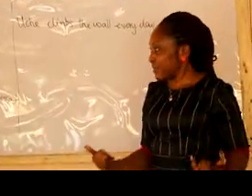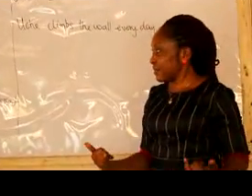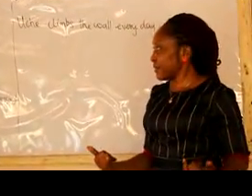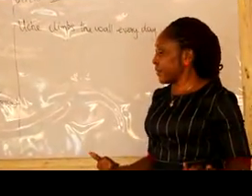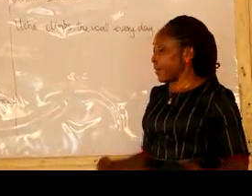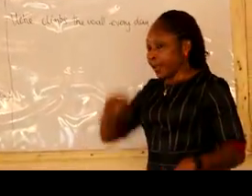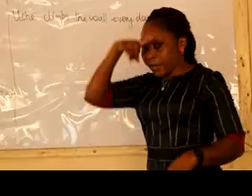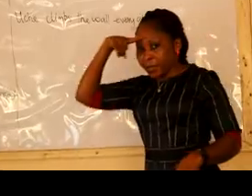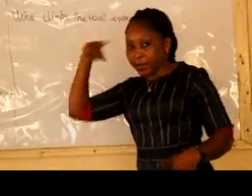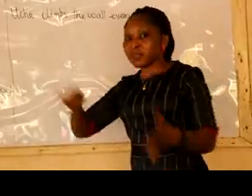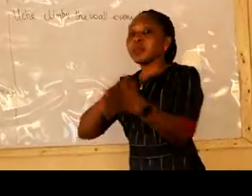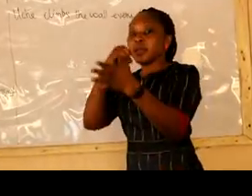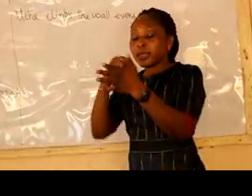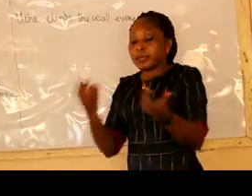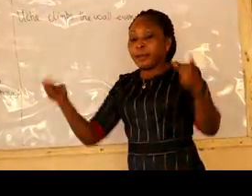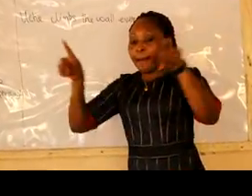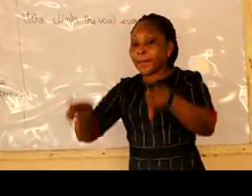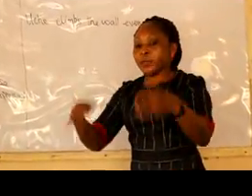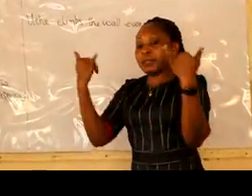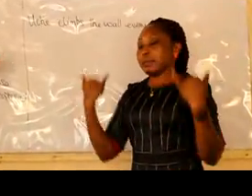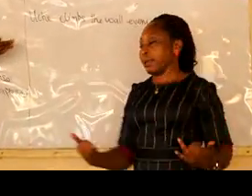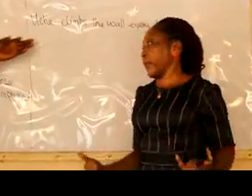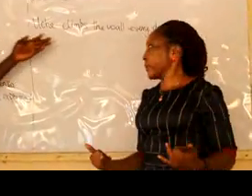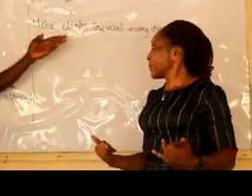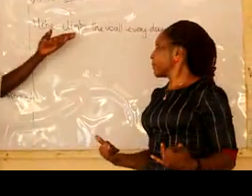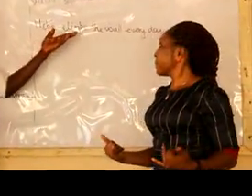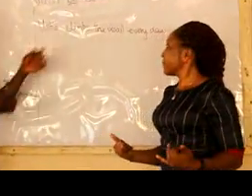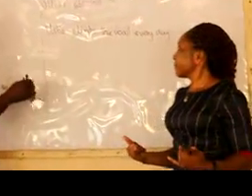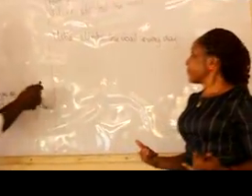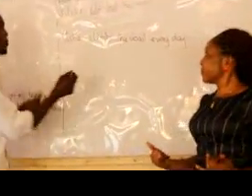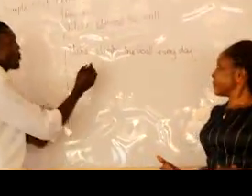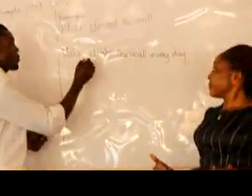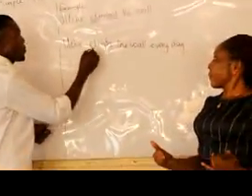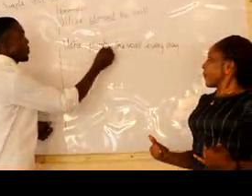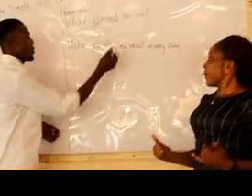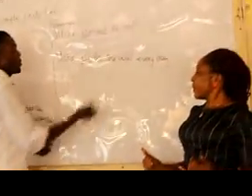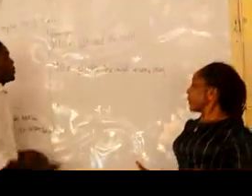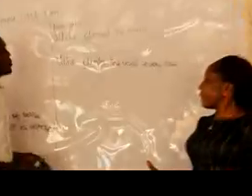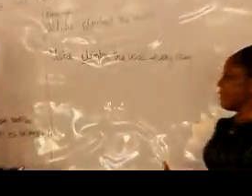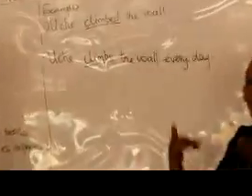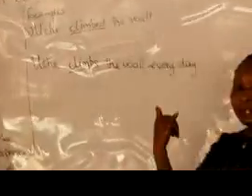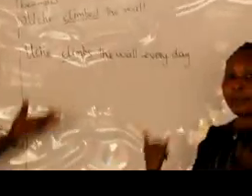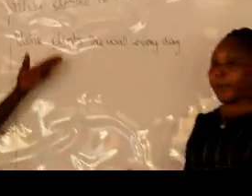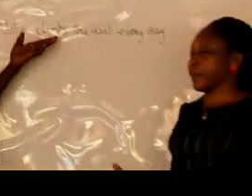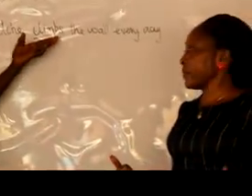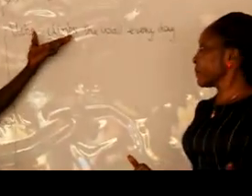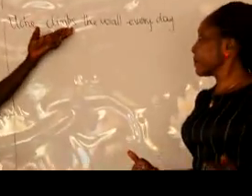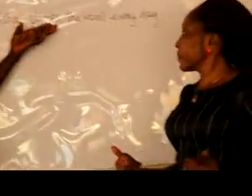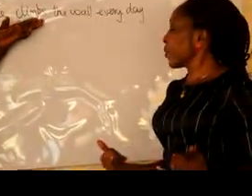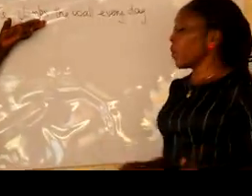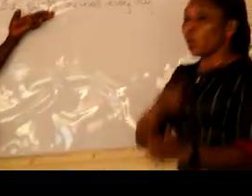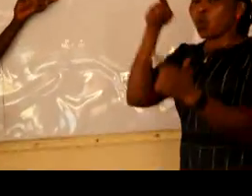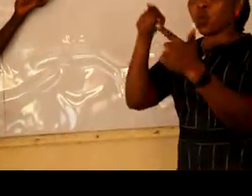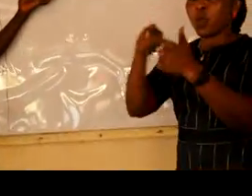been asked to look at the simple past. So now we